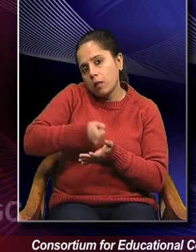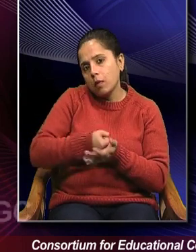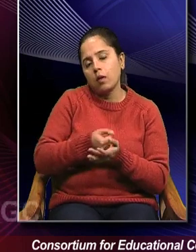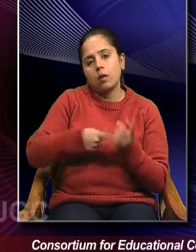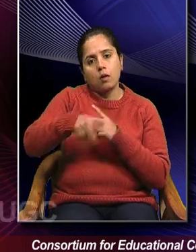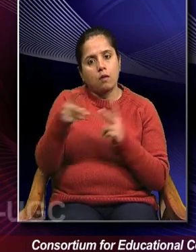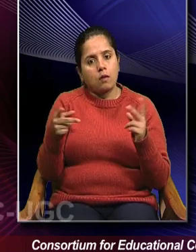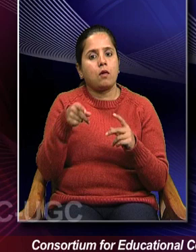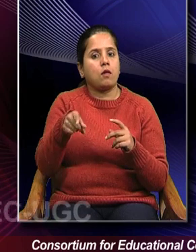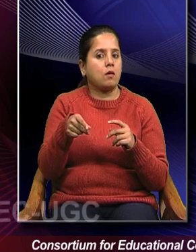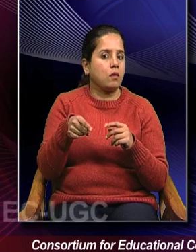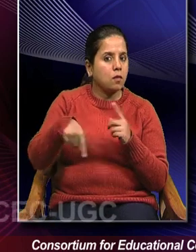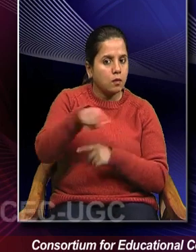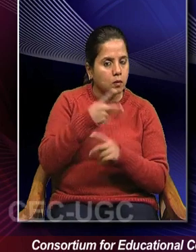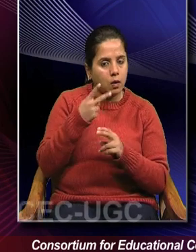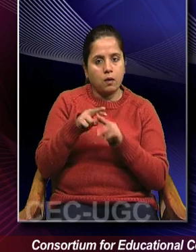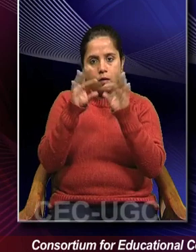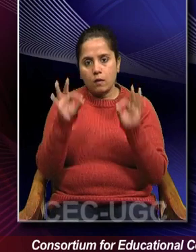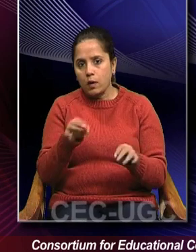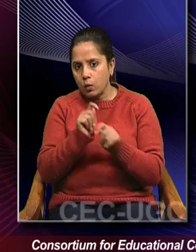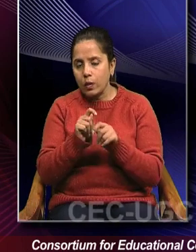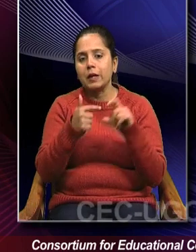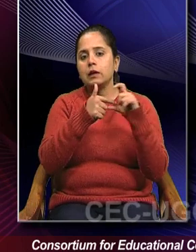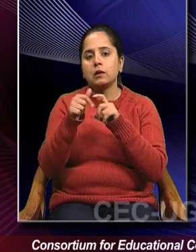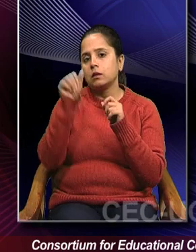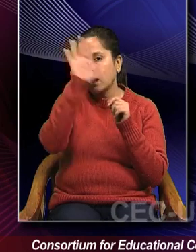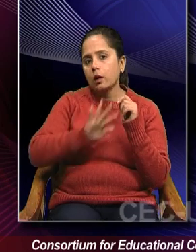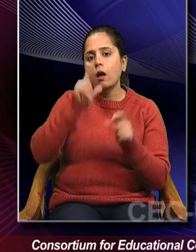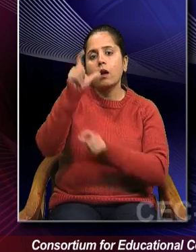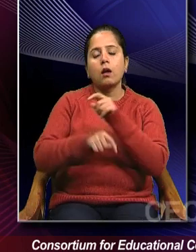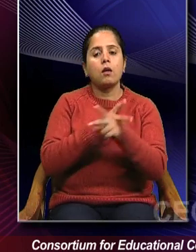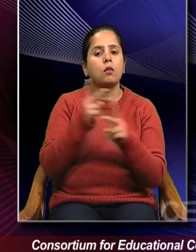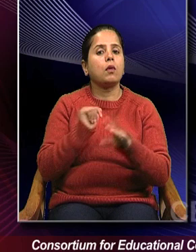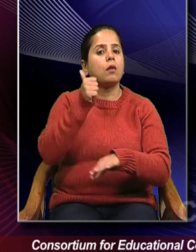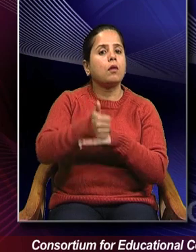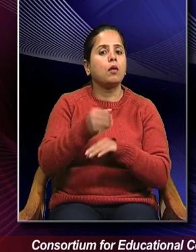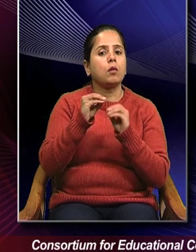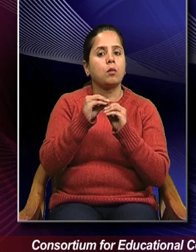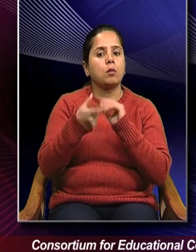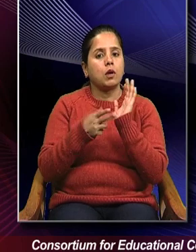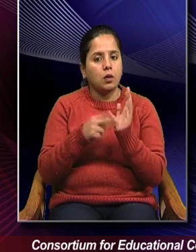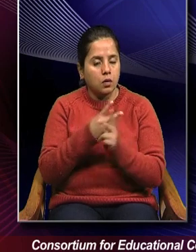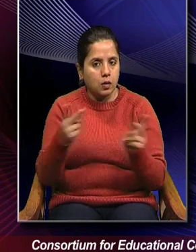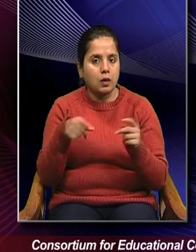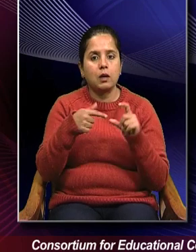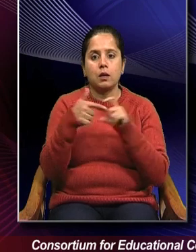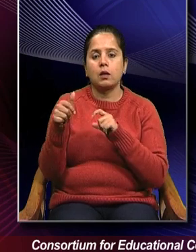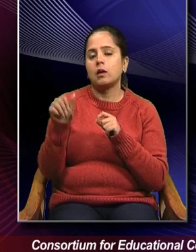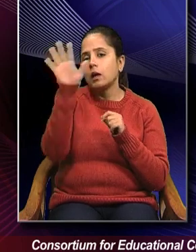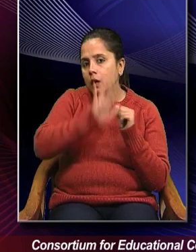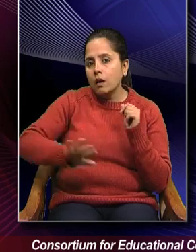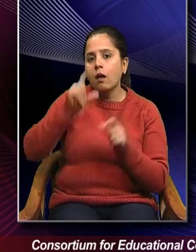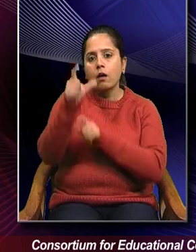And this could be seen in the framework of the East India Company, which was established in Britain, or the East India Company of